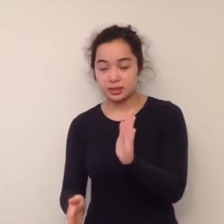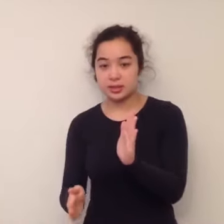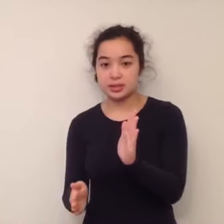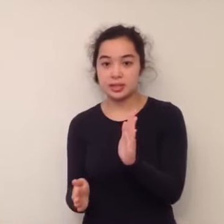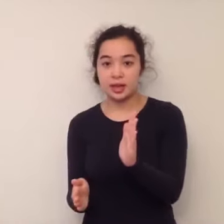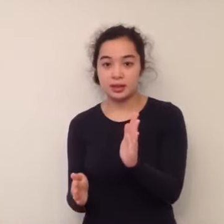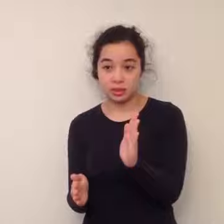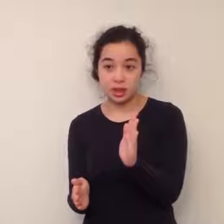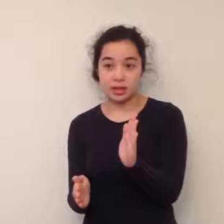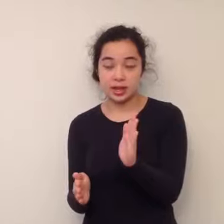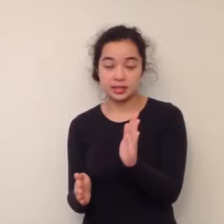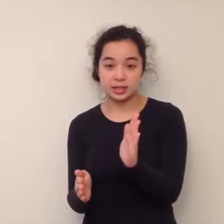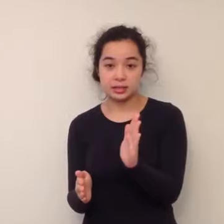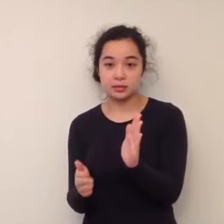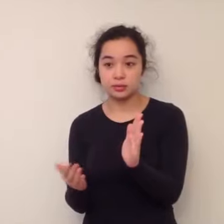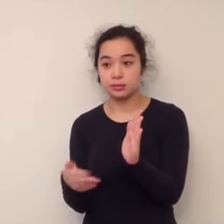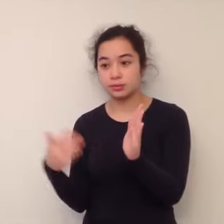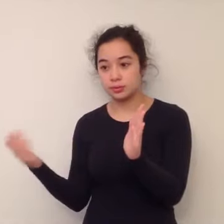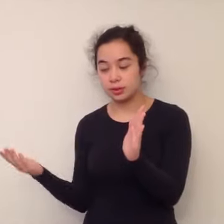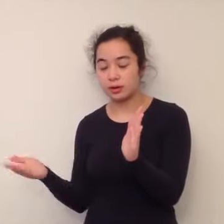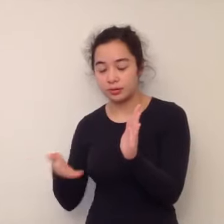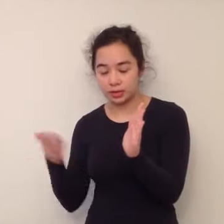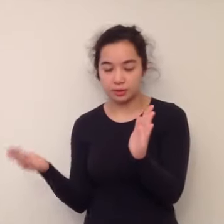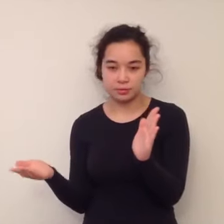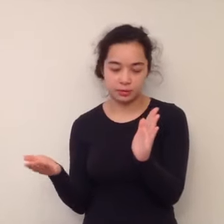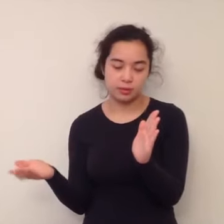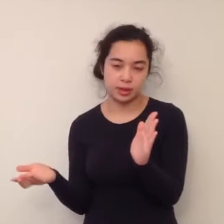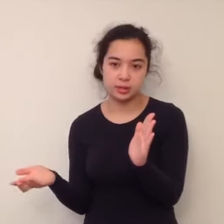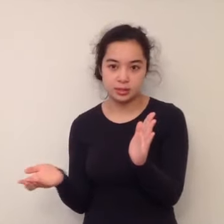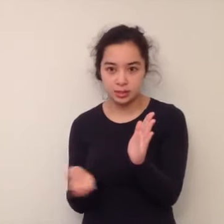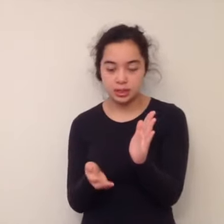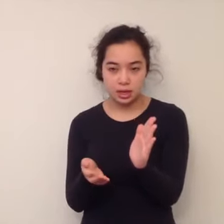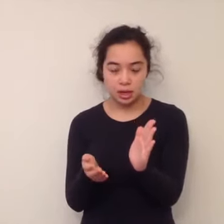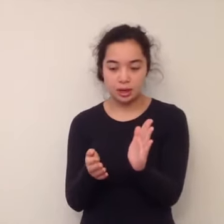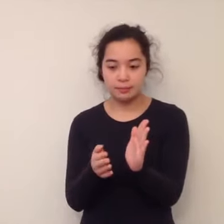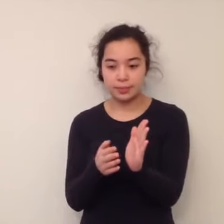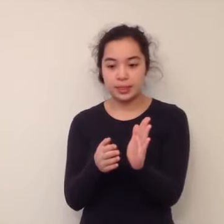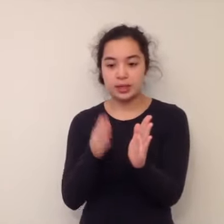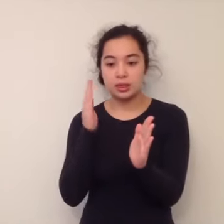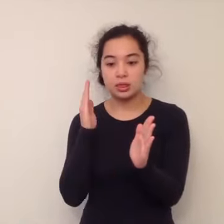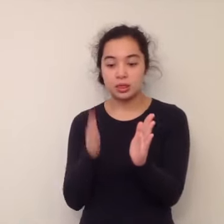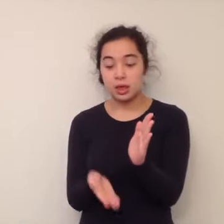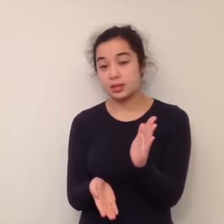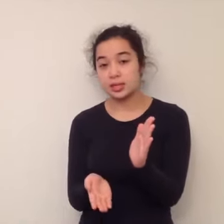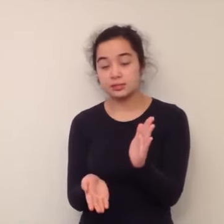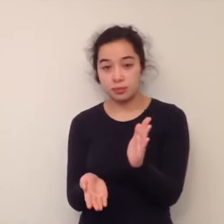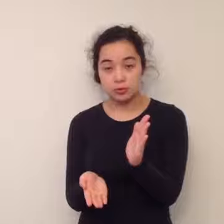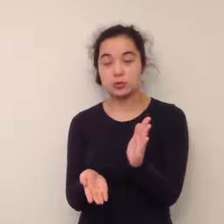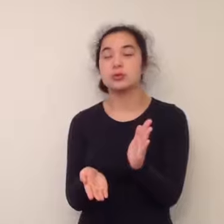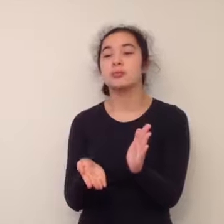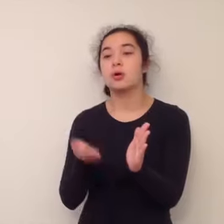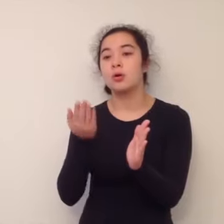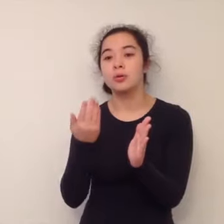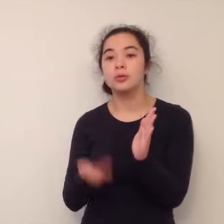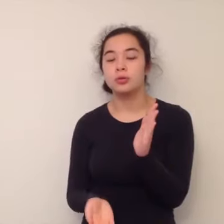the third letter, or there are a few irregulars, and the third letter for most of them on the